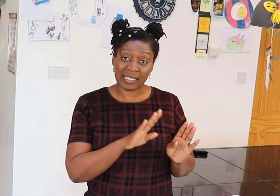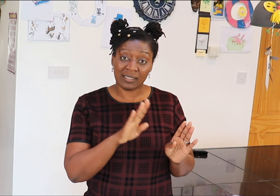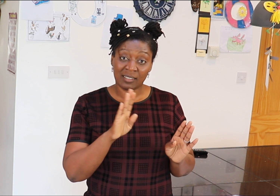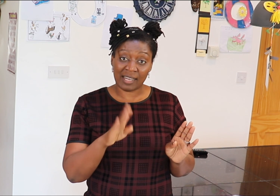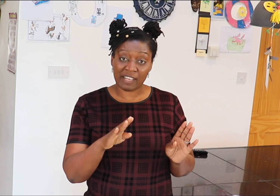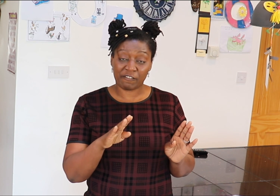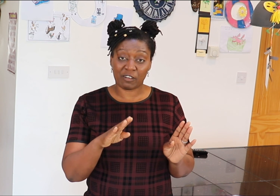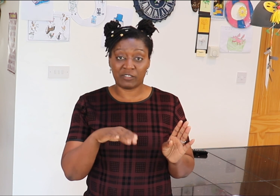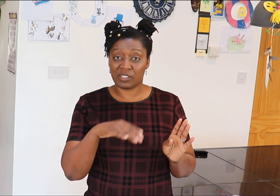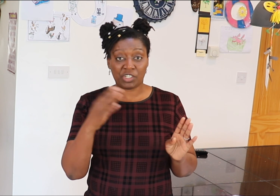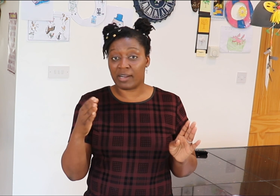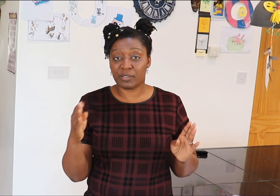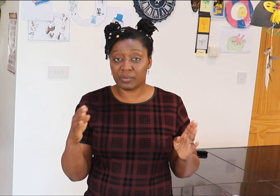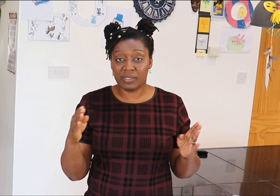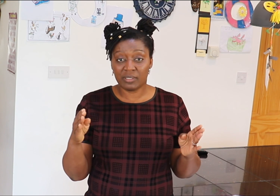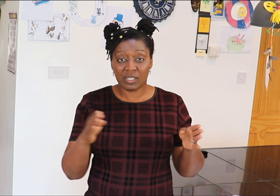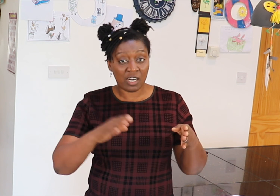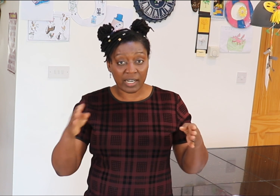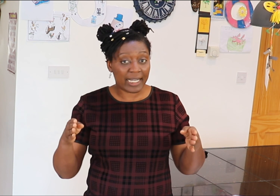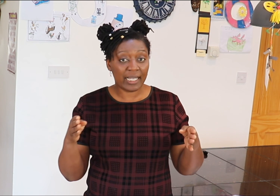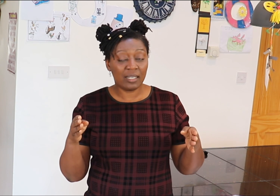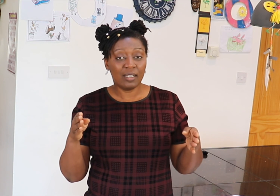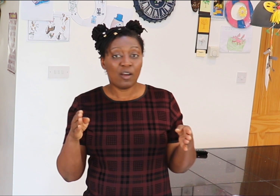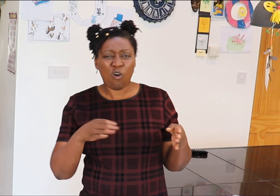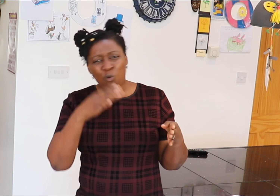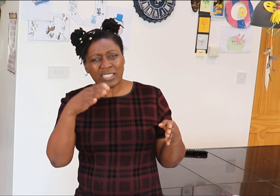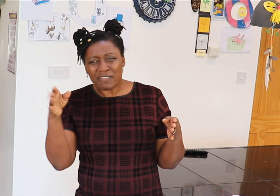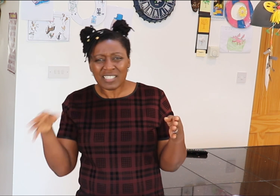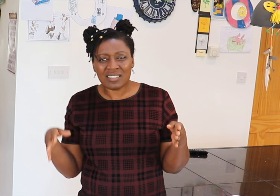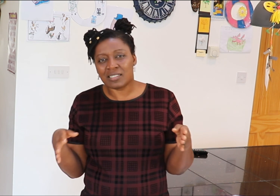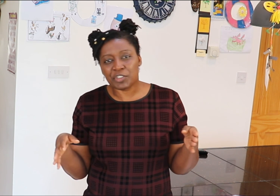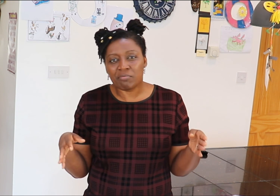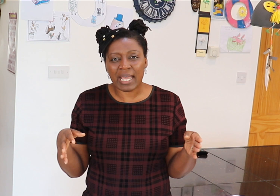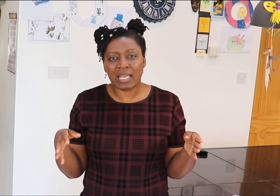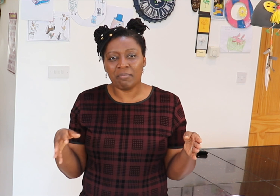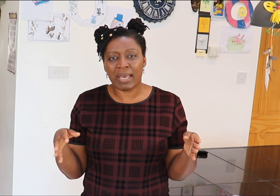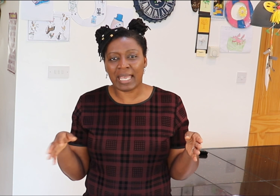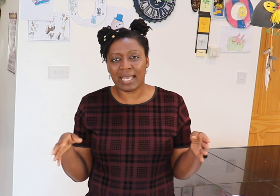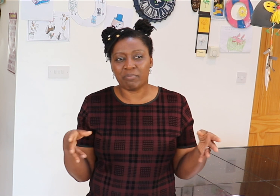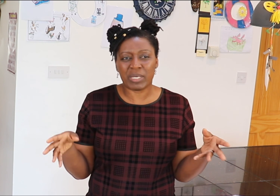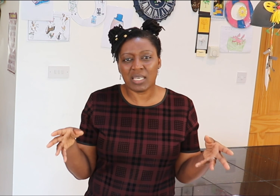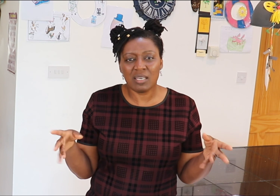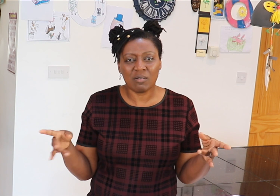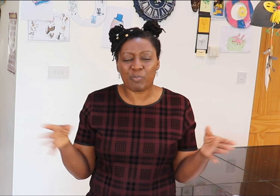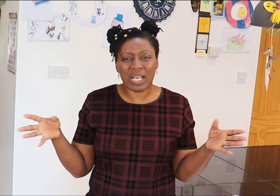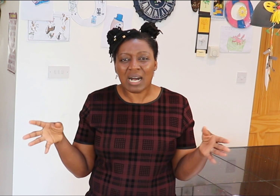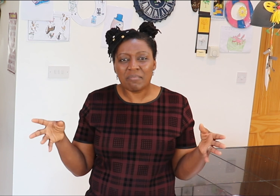ending the life of the child early, or whatever the decision may be or become,